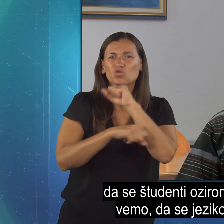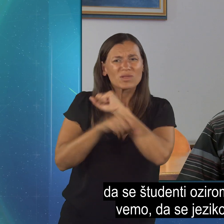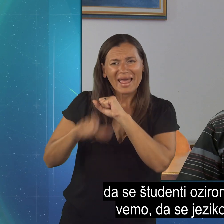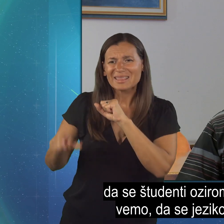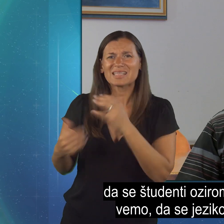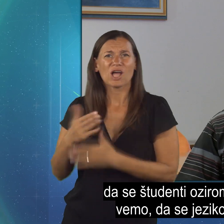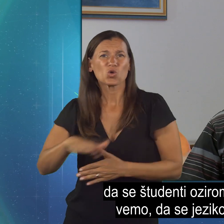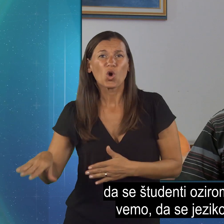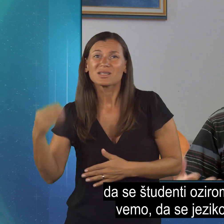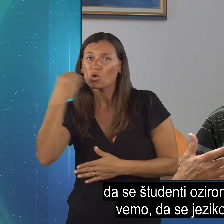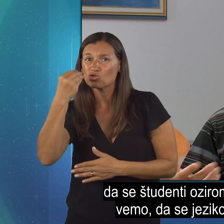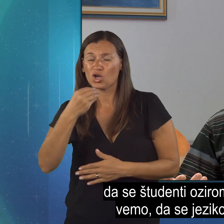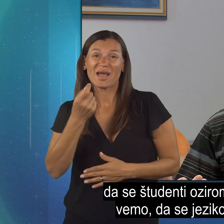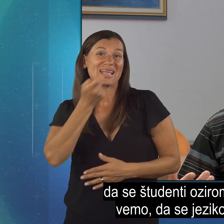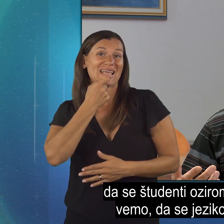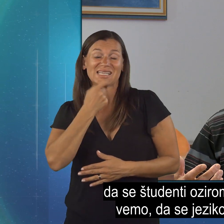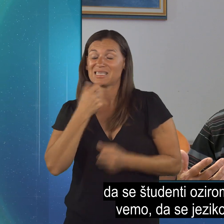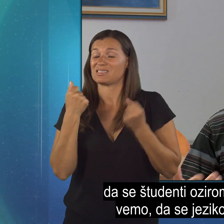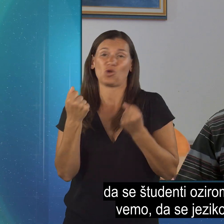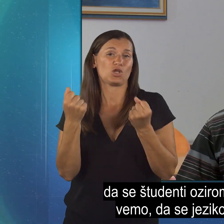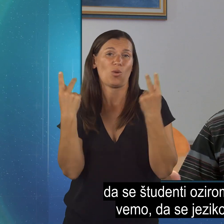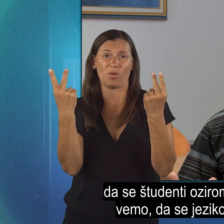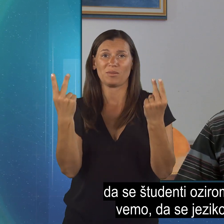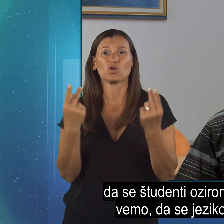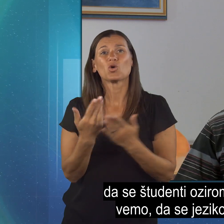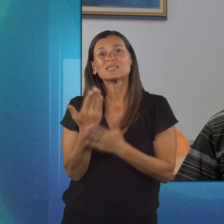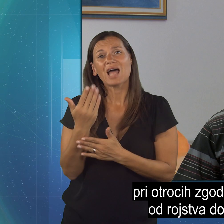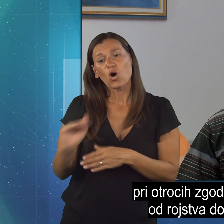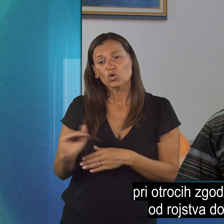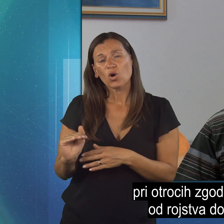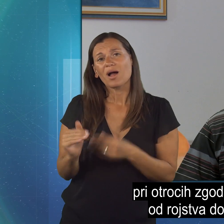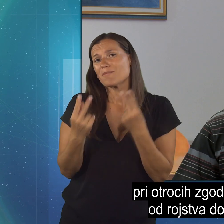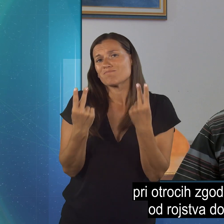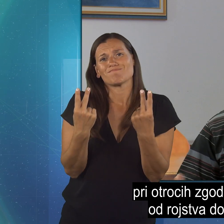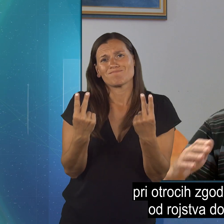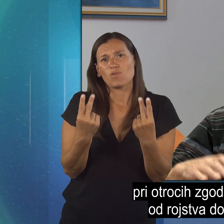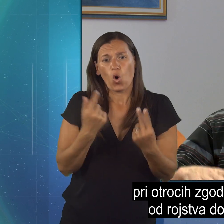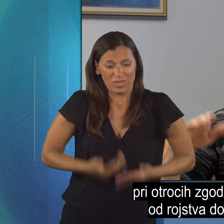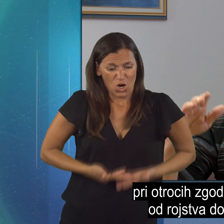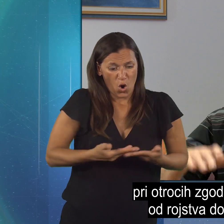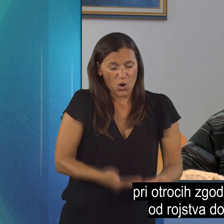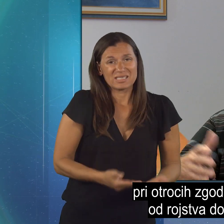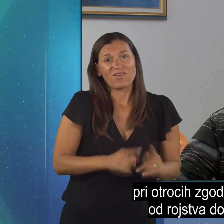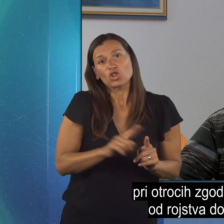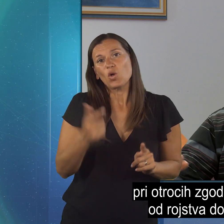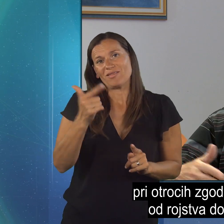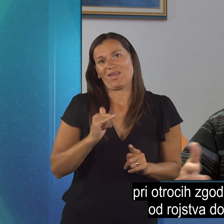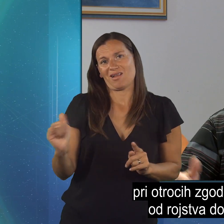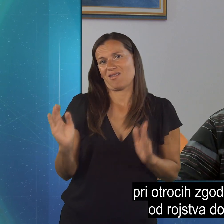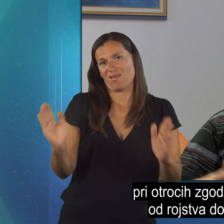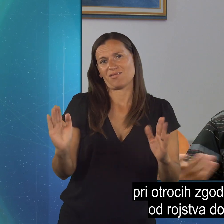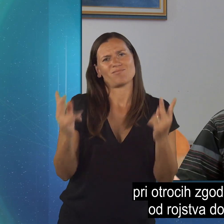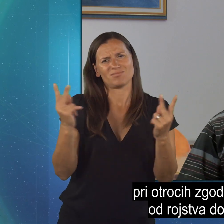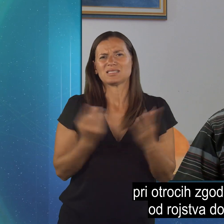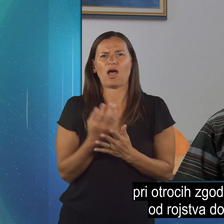for children to learn. We know that language opportunity happens for children between the ages of